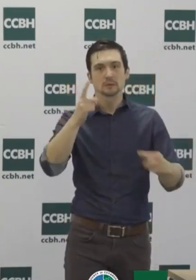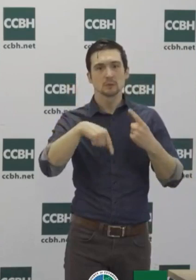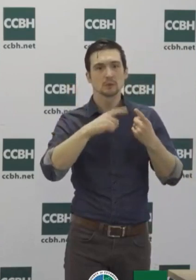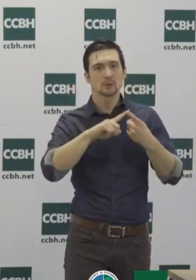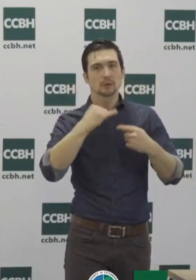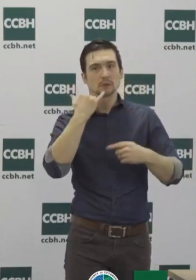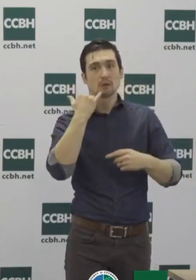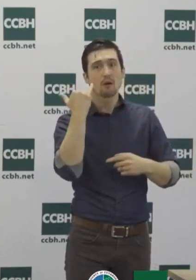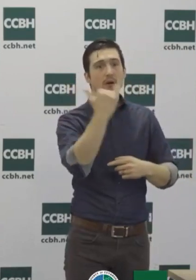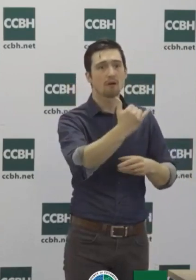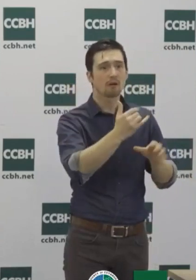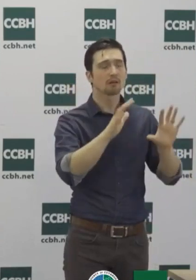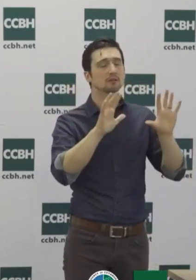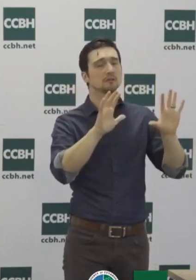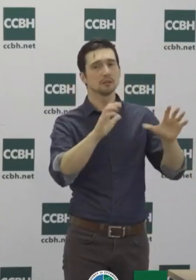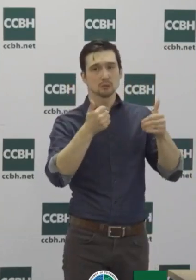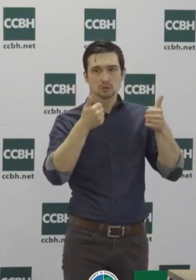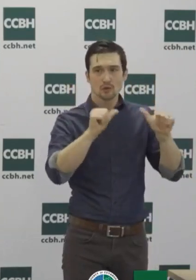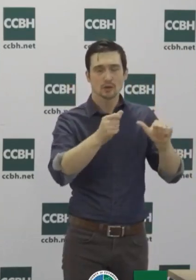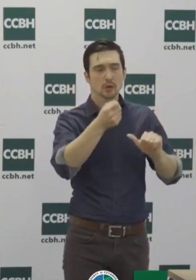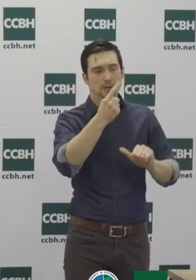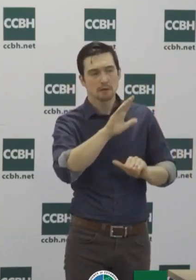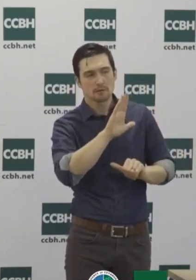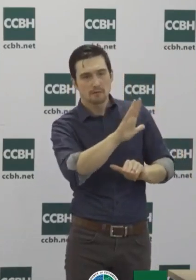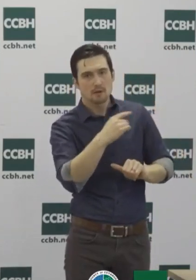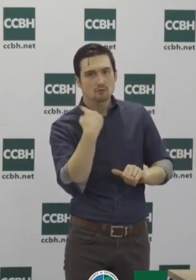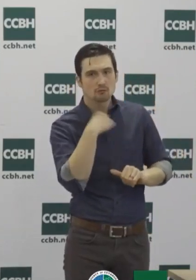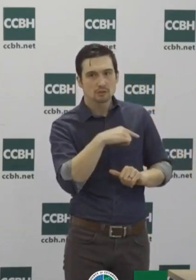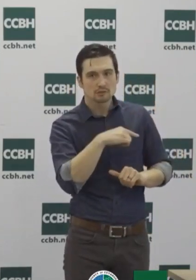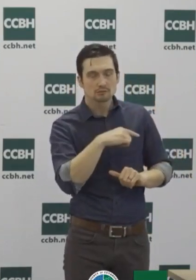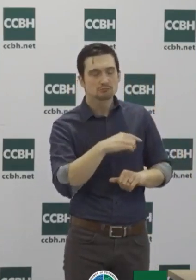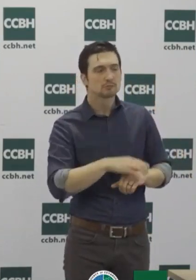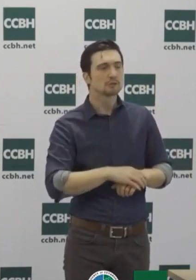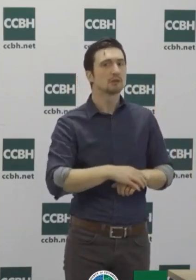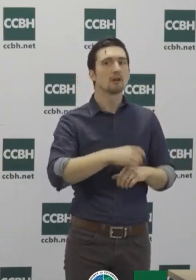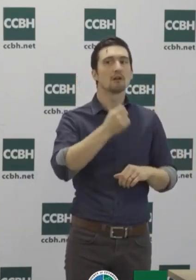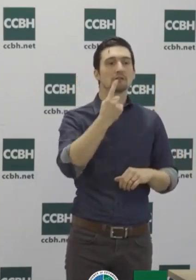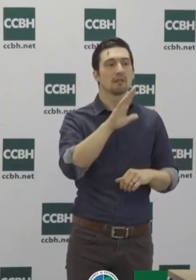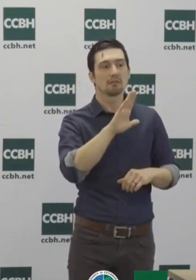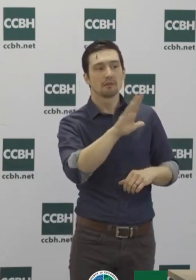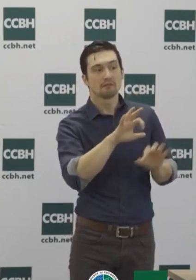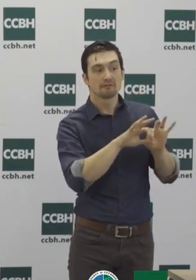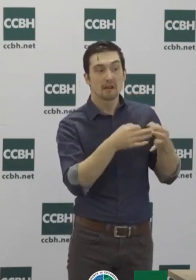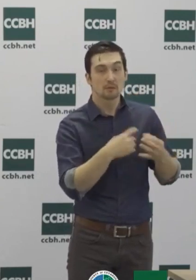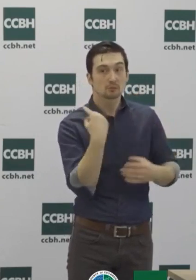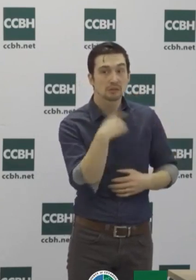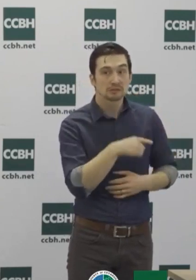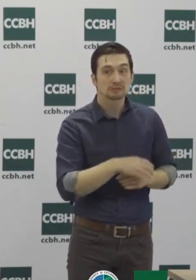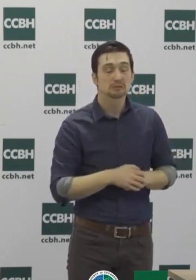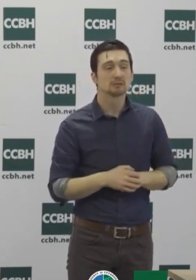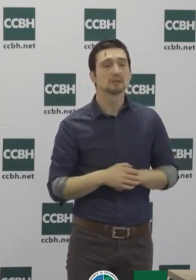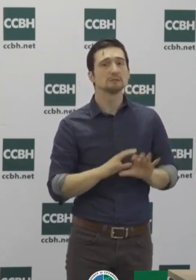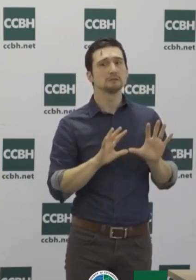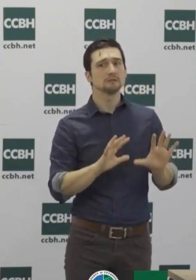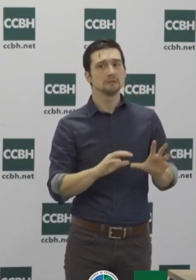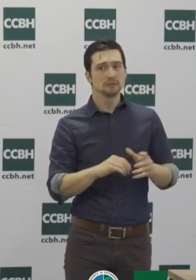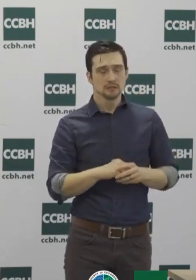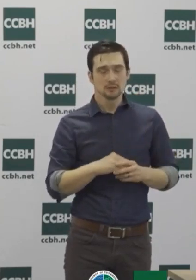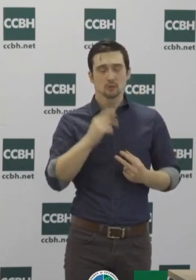we're calling to try and understand their risks as well as their family's risks and their loved ones. Because we've seen